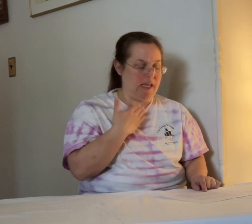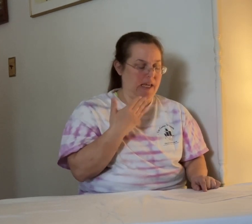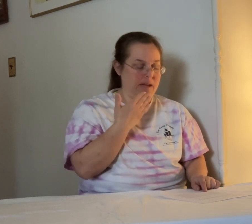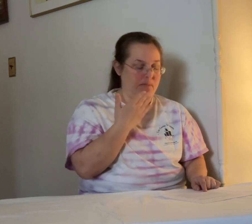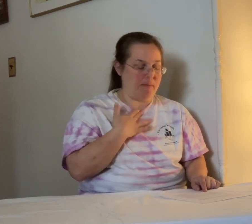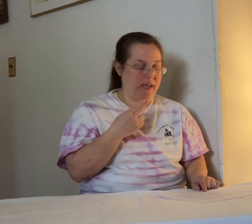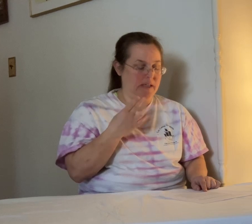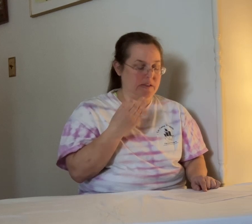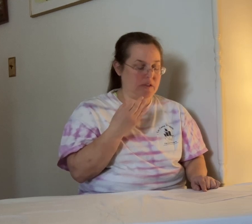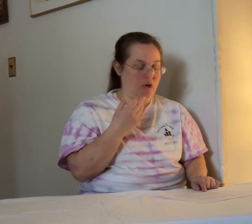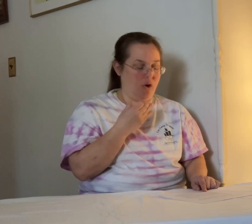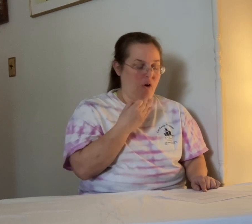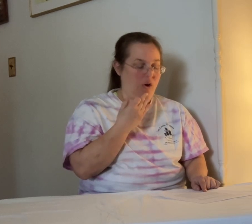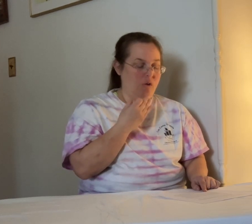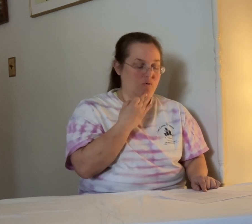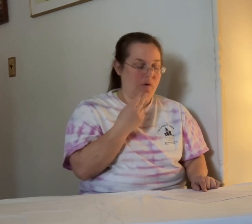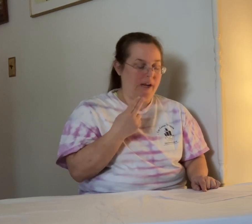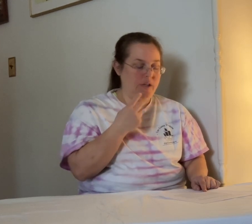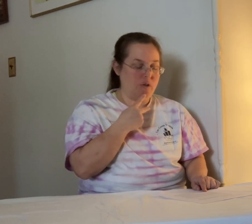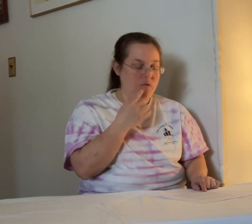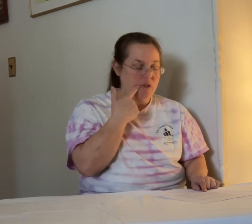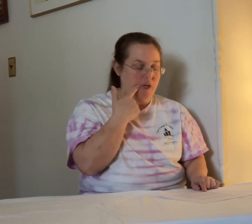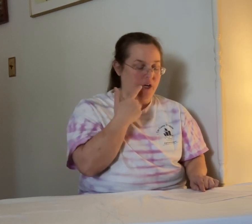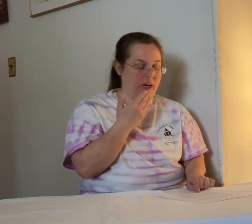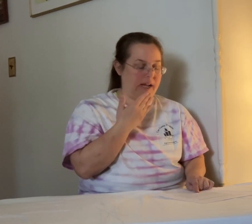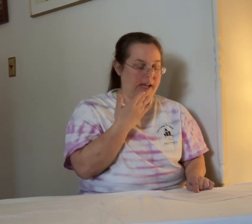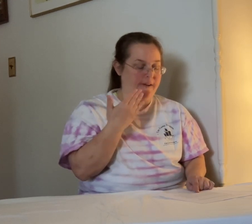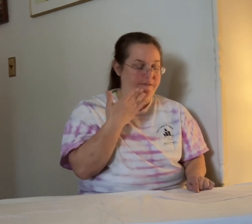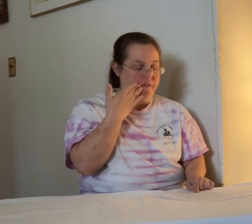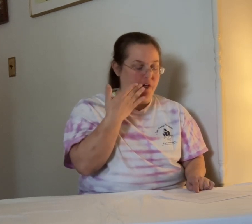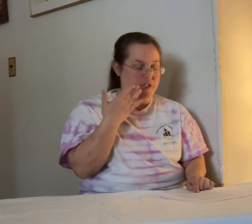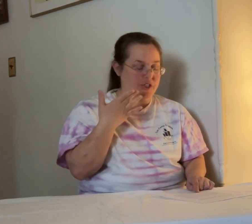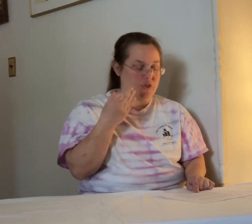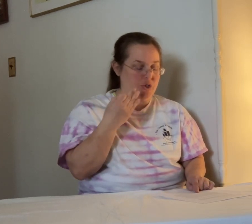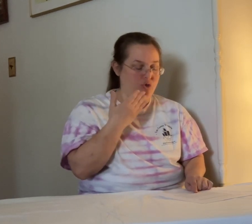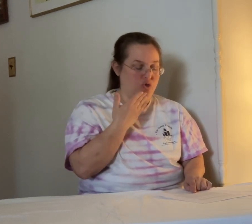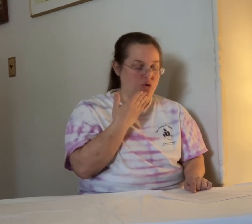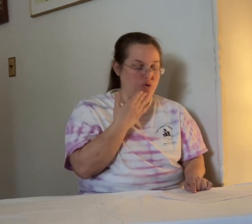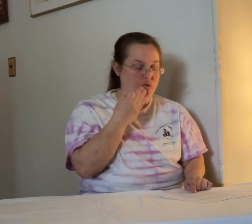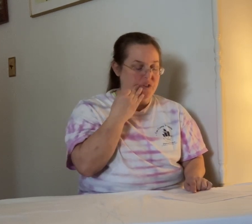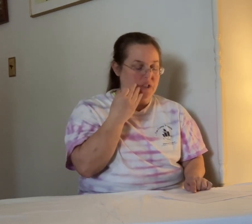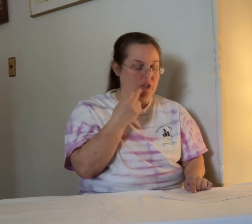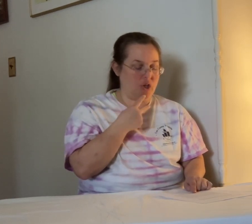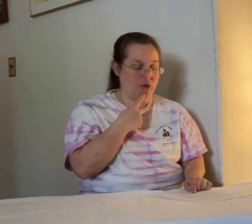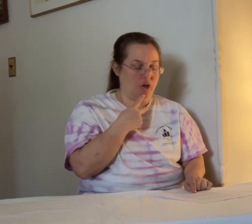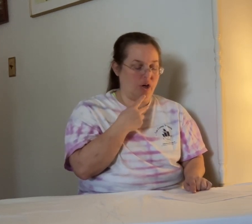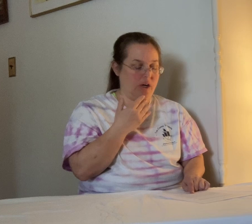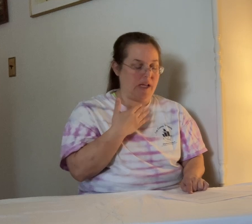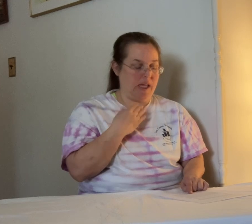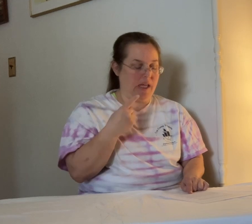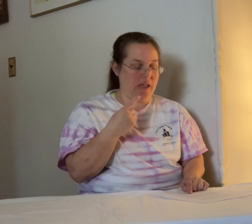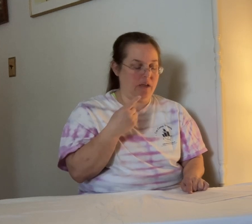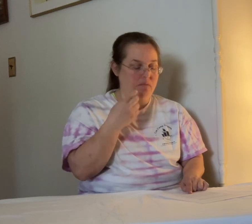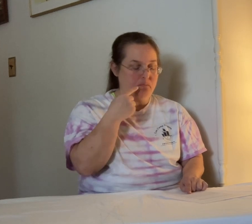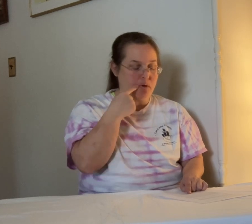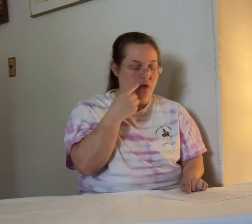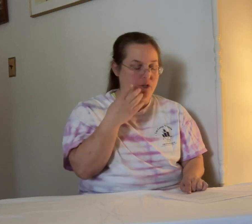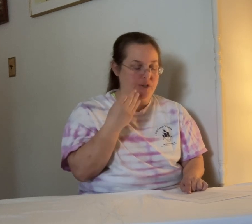it makes regular efforts to secure